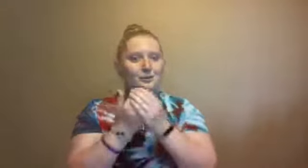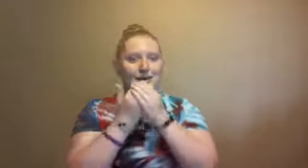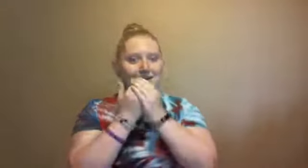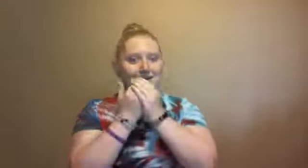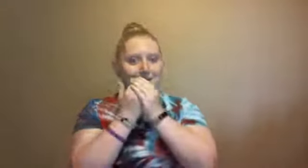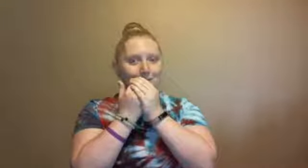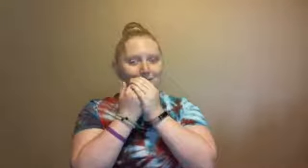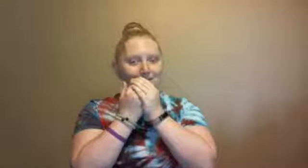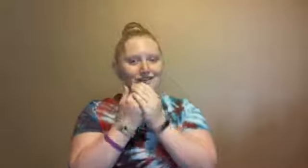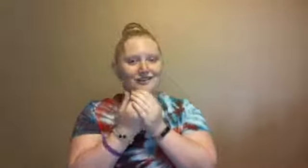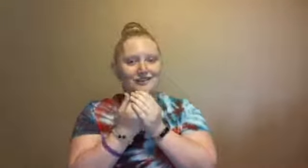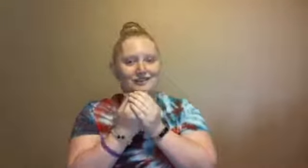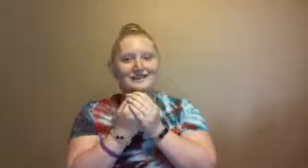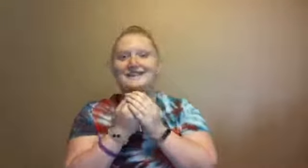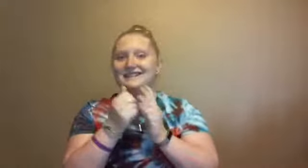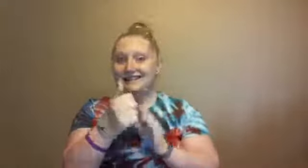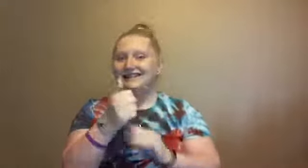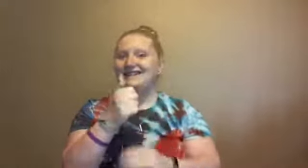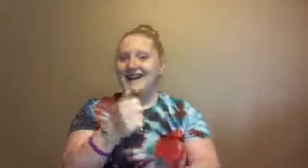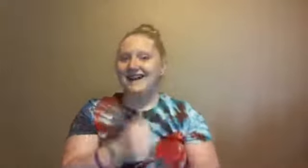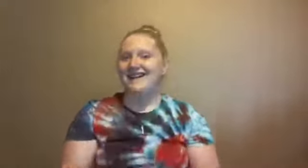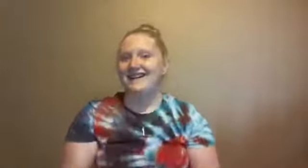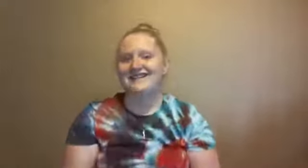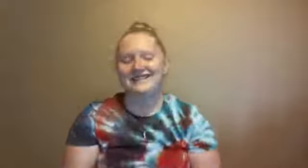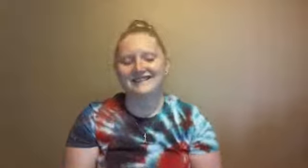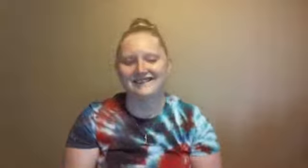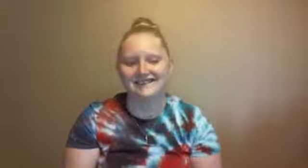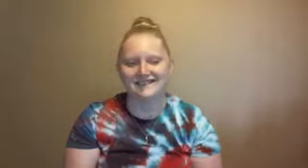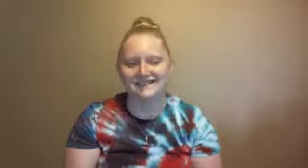A sandwich. Yes, I Yeah. do. Yummy.